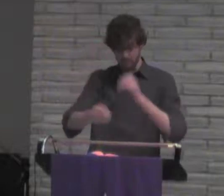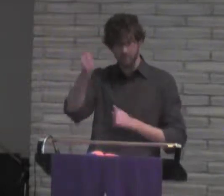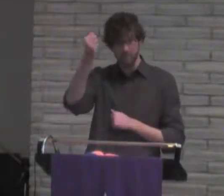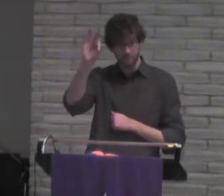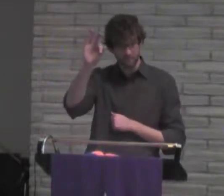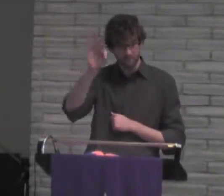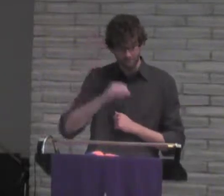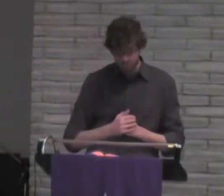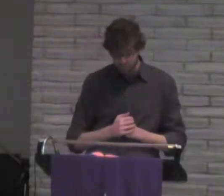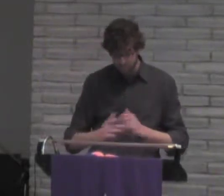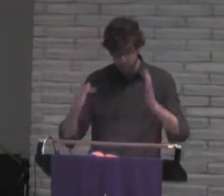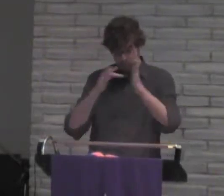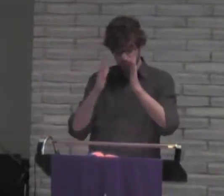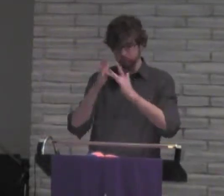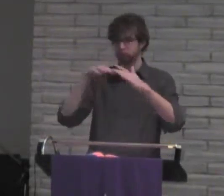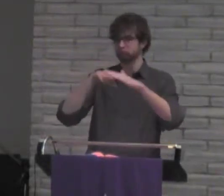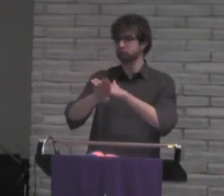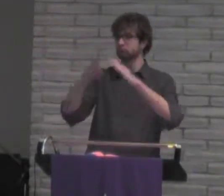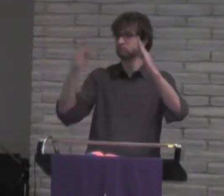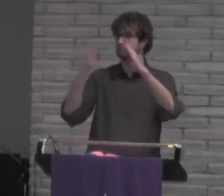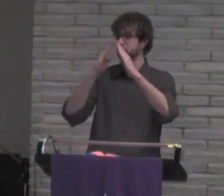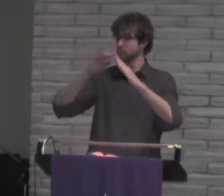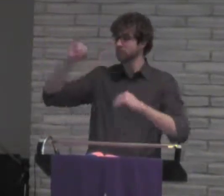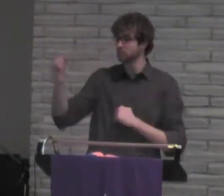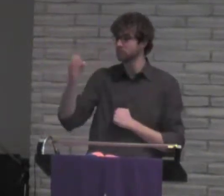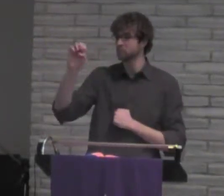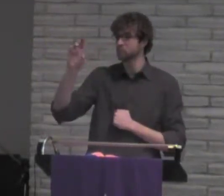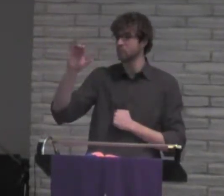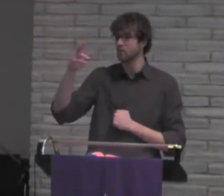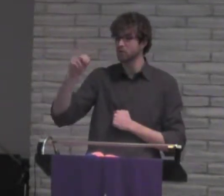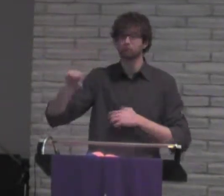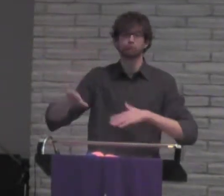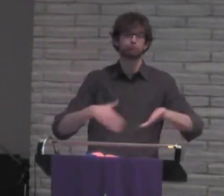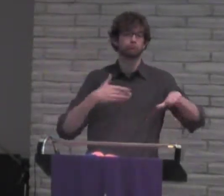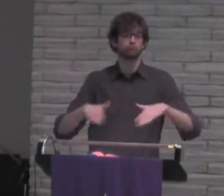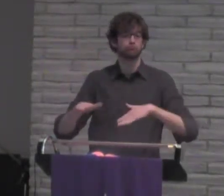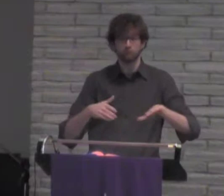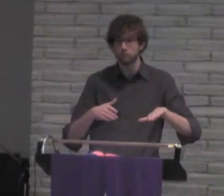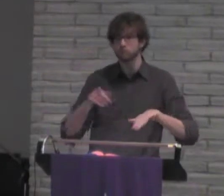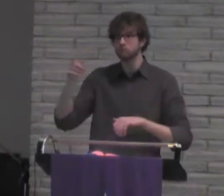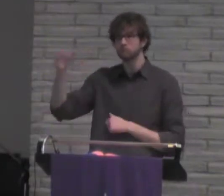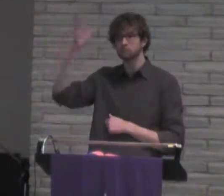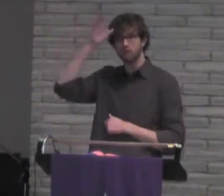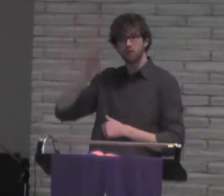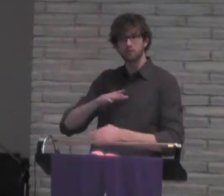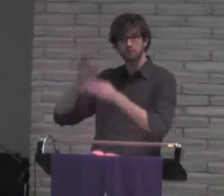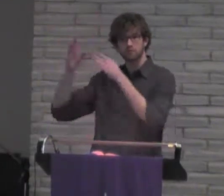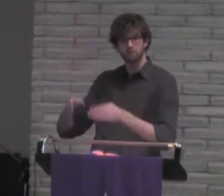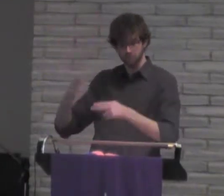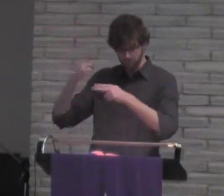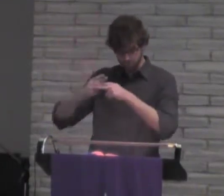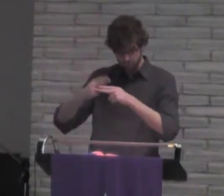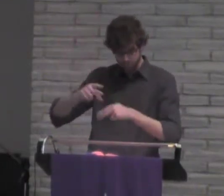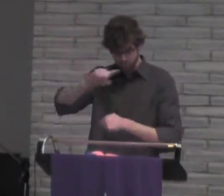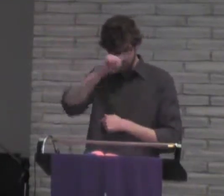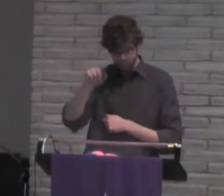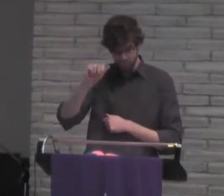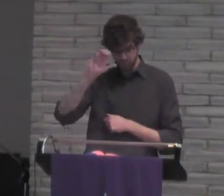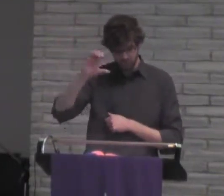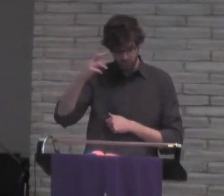This comes from Luke chapter 19. Jesus entered Jericho and was passing through. A man was there by